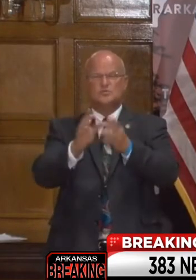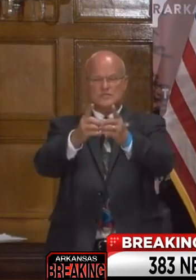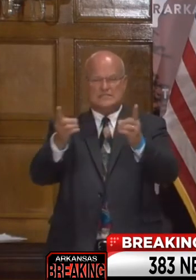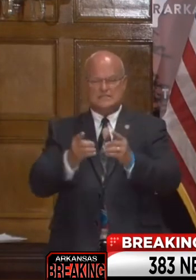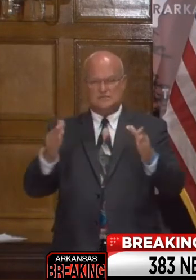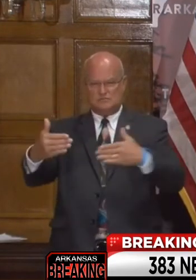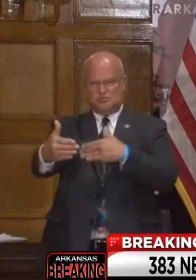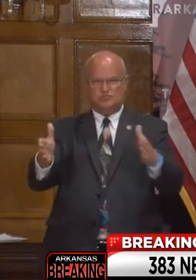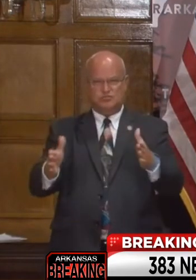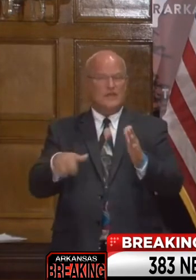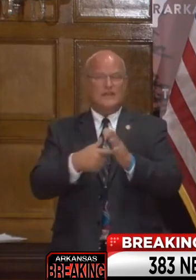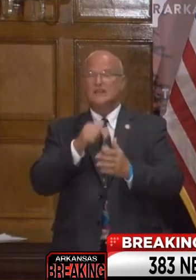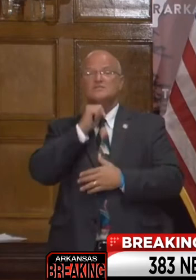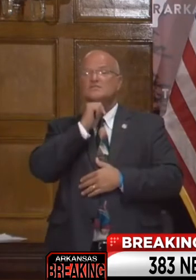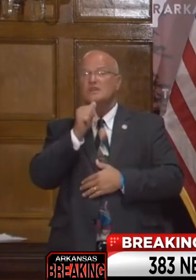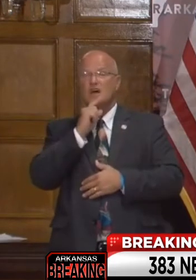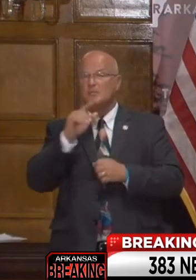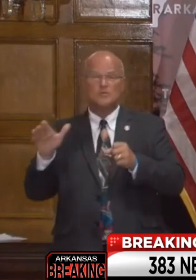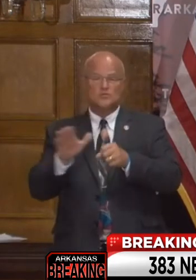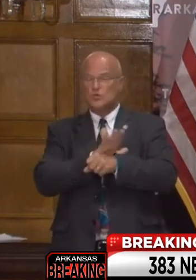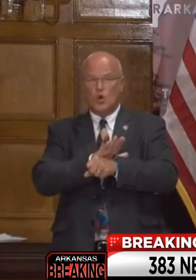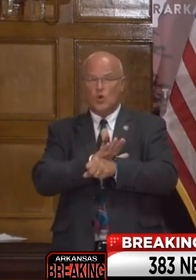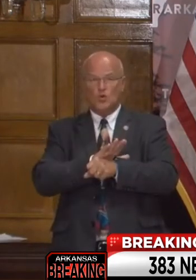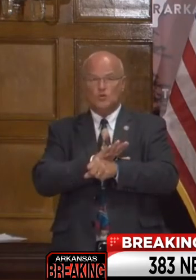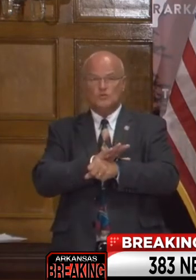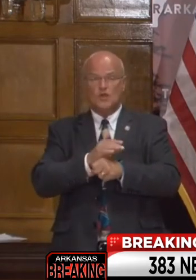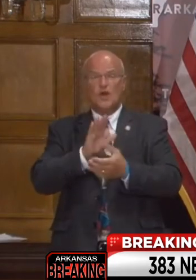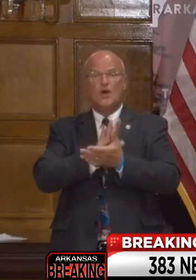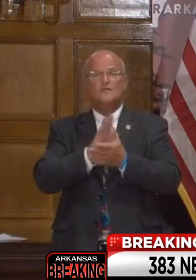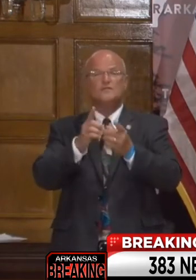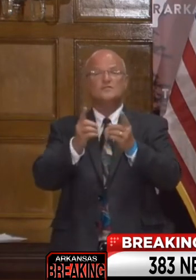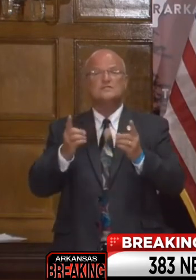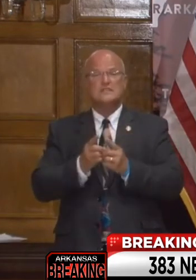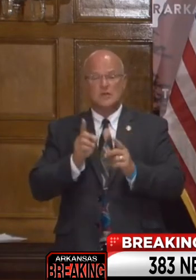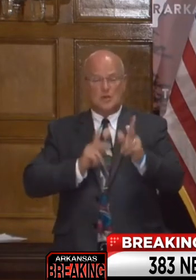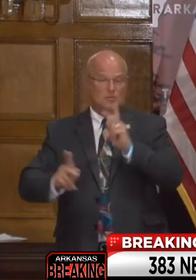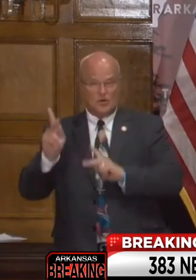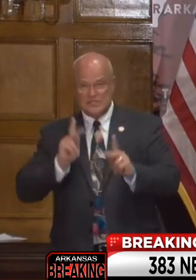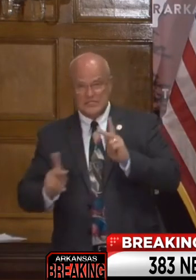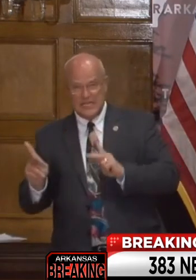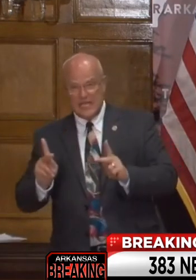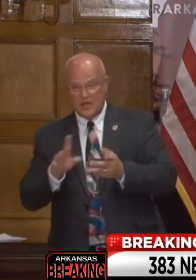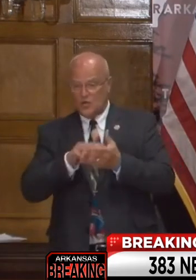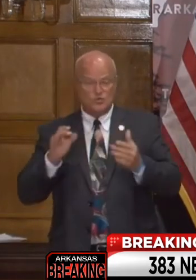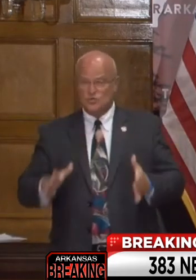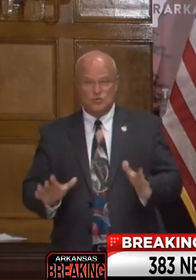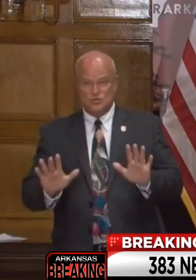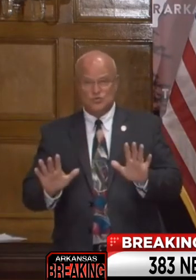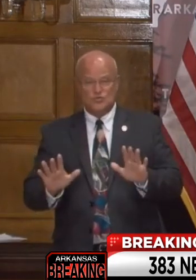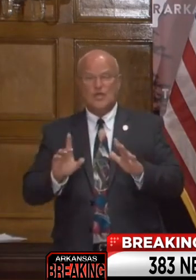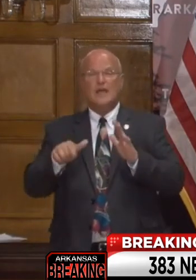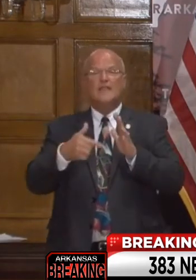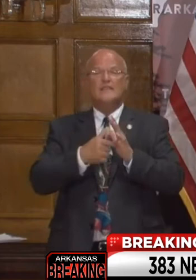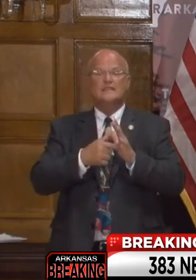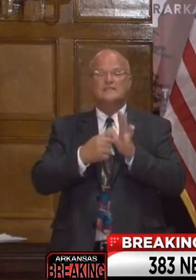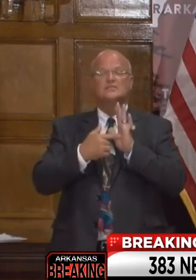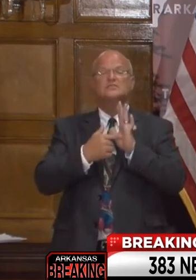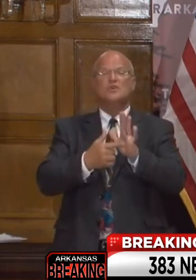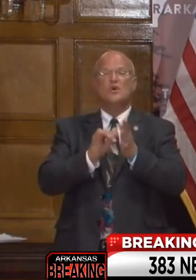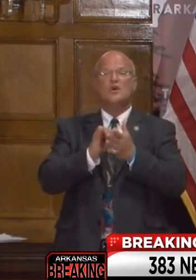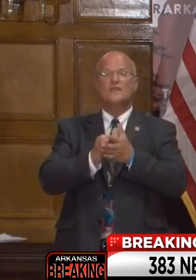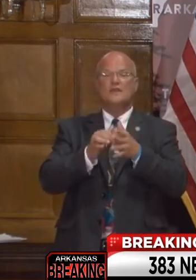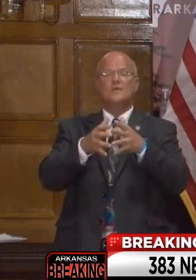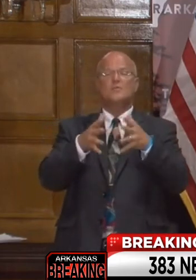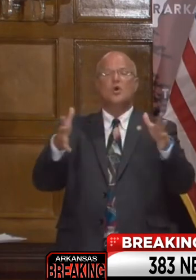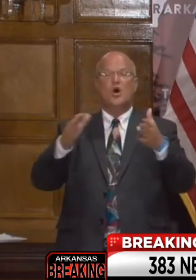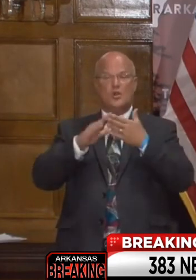district. These are not going to be totals of school district personnel or students. This is a reflection of the